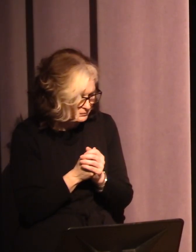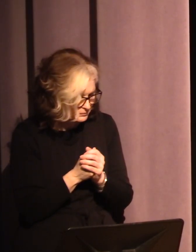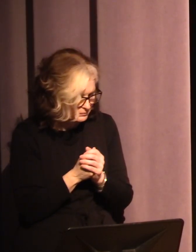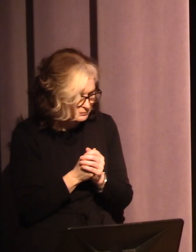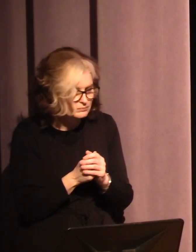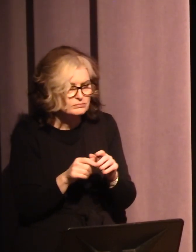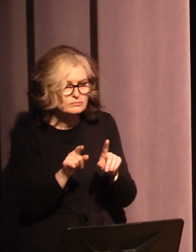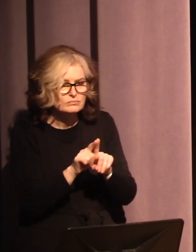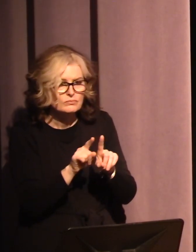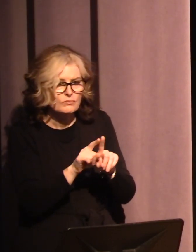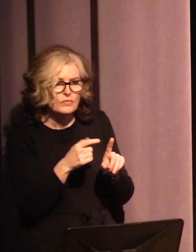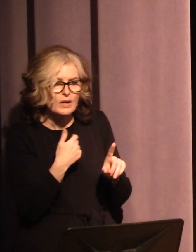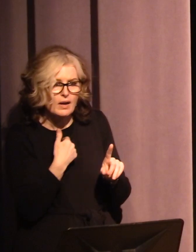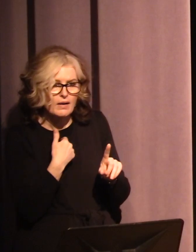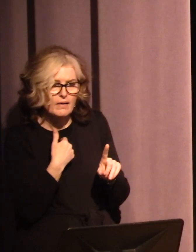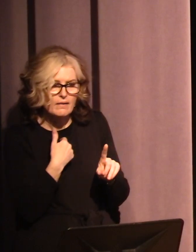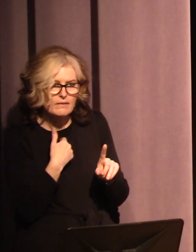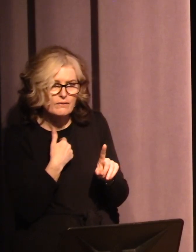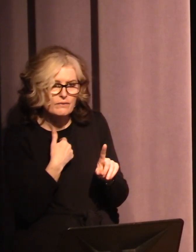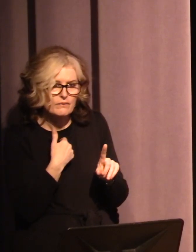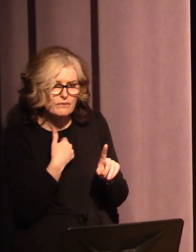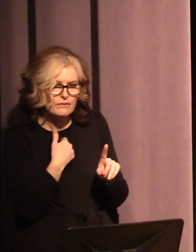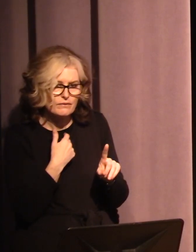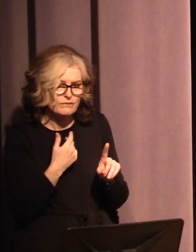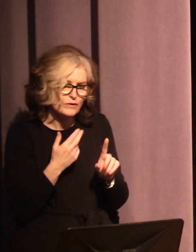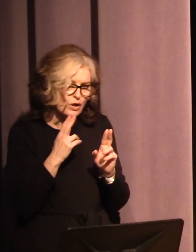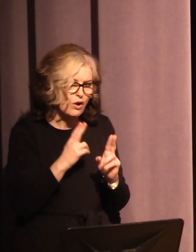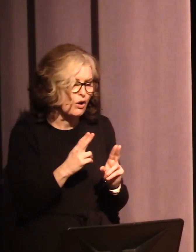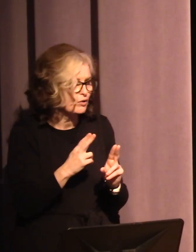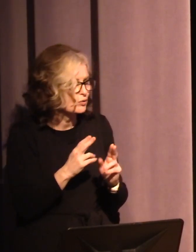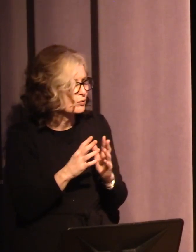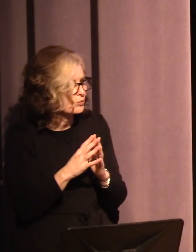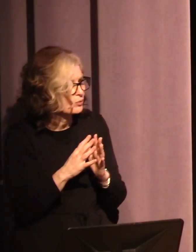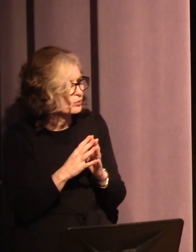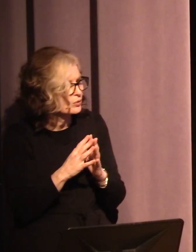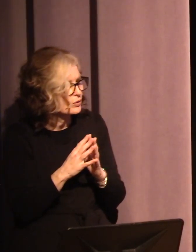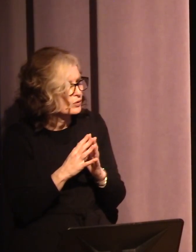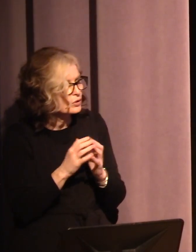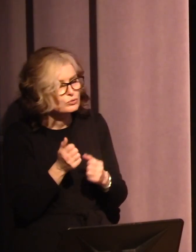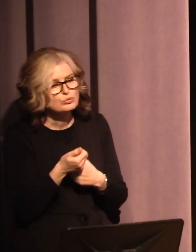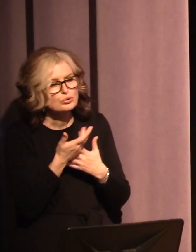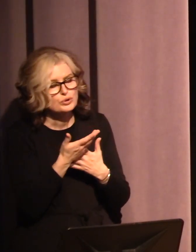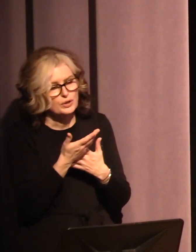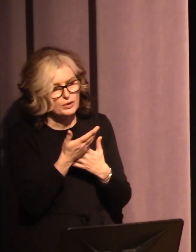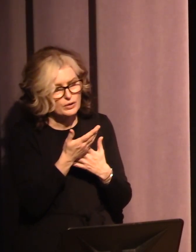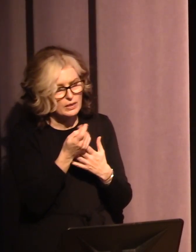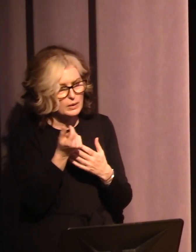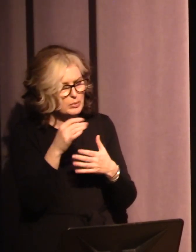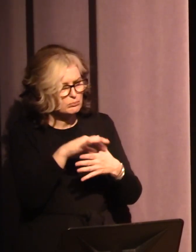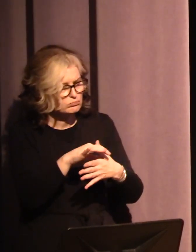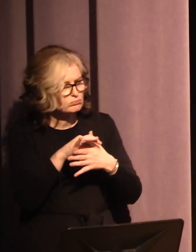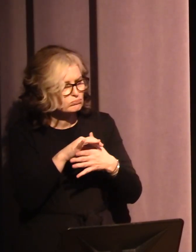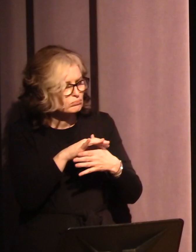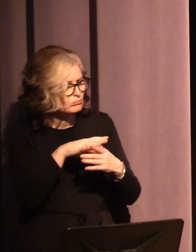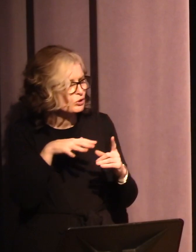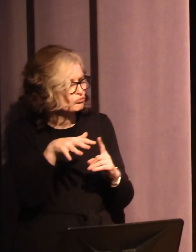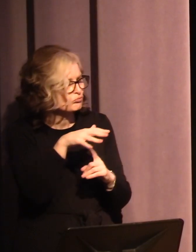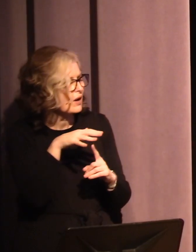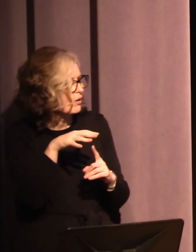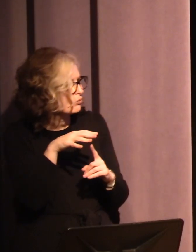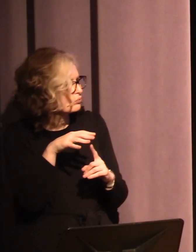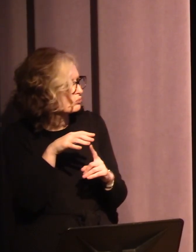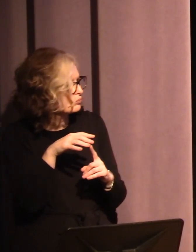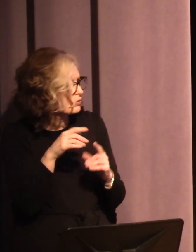I also have the privilege to share a bit more context around the